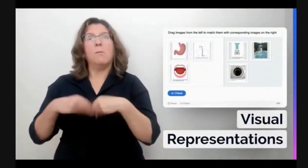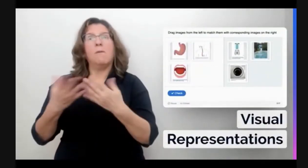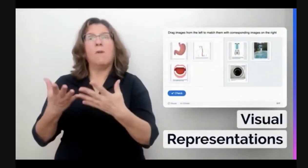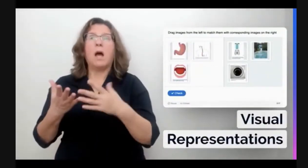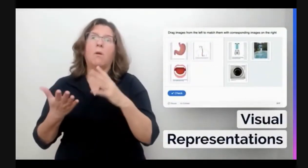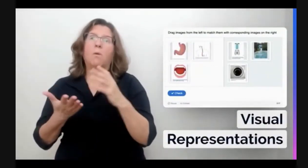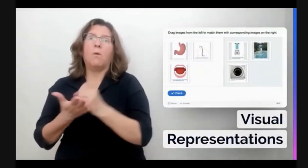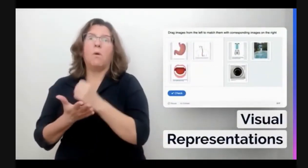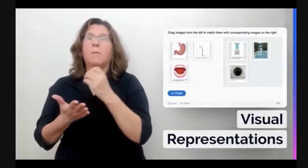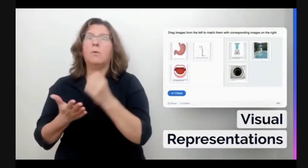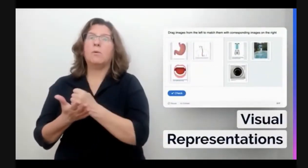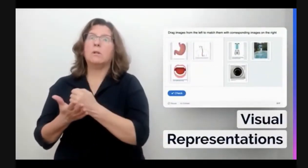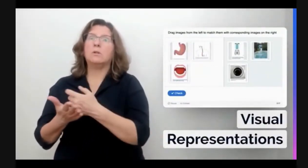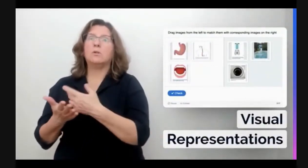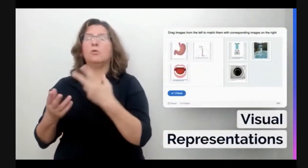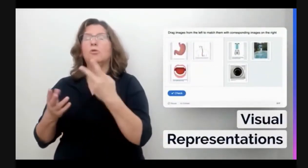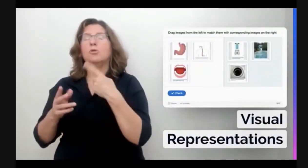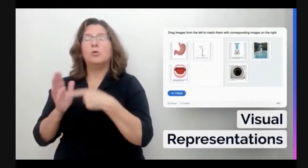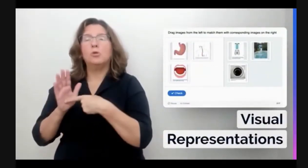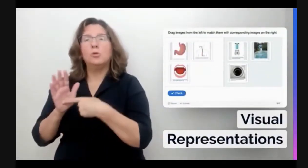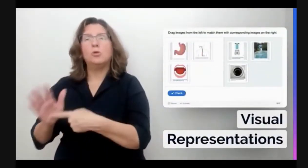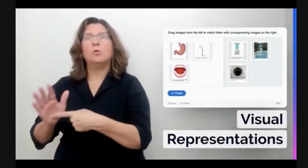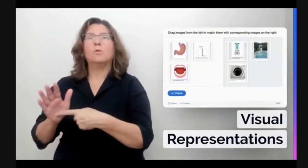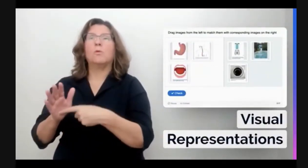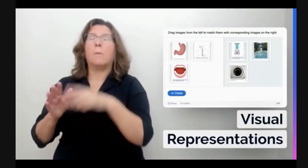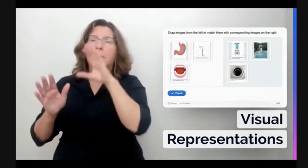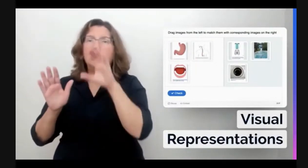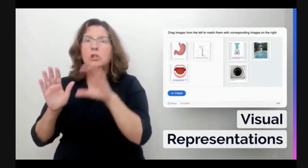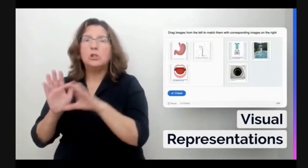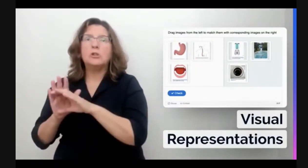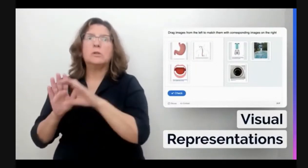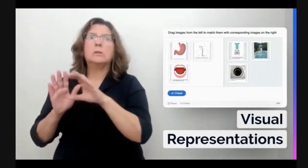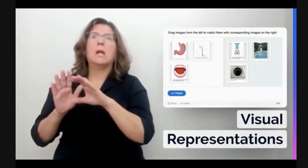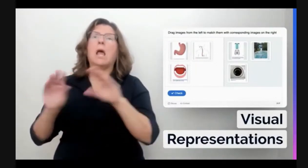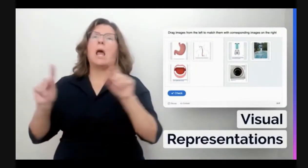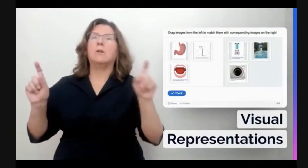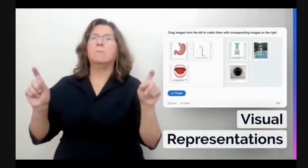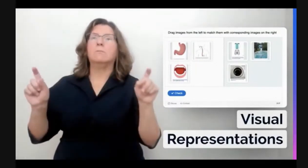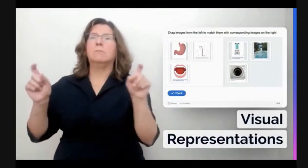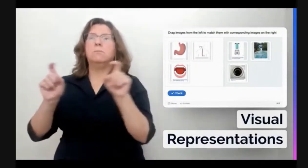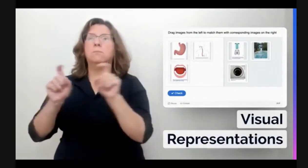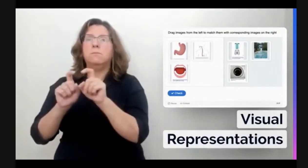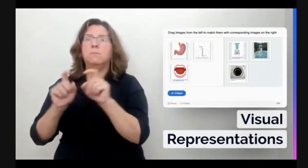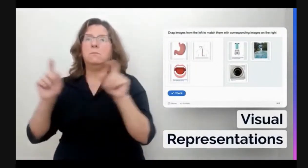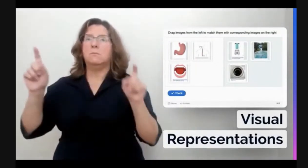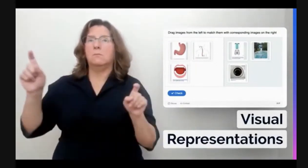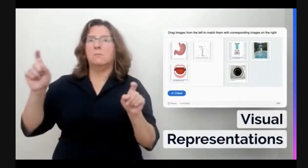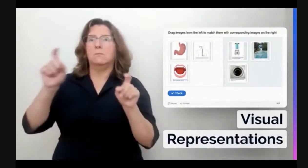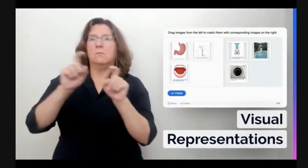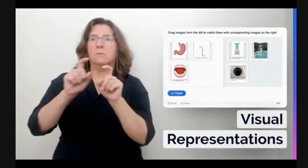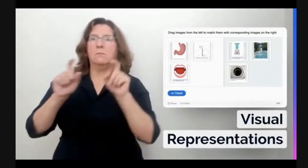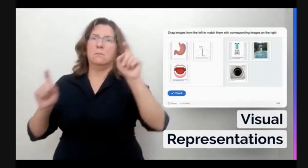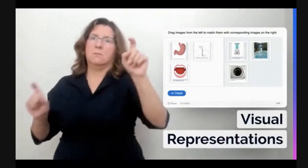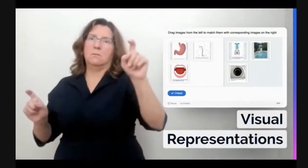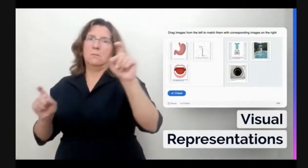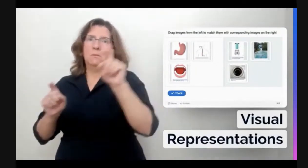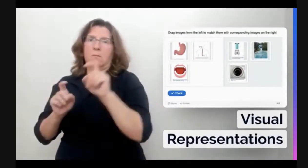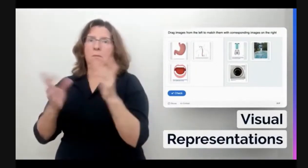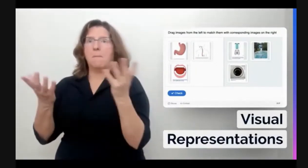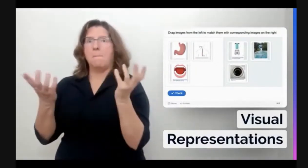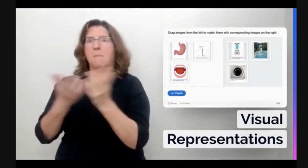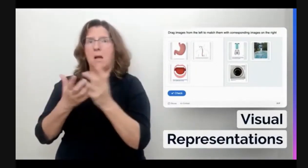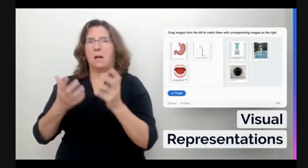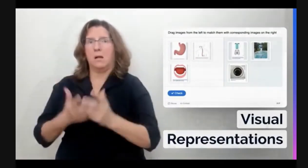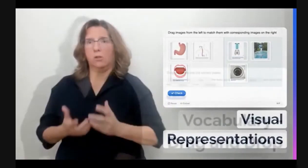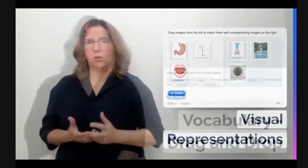H5P allows you to create matching activities. In this example, we're matching digestive organs to their